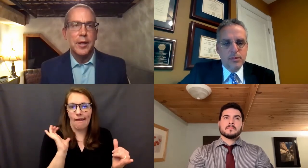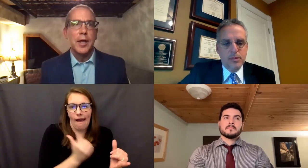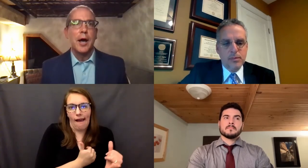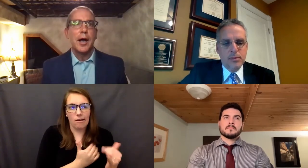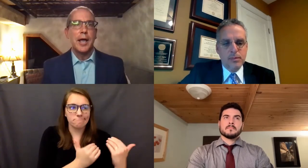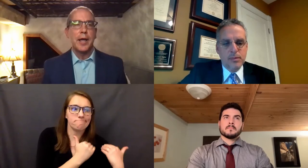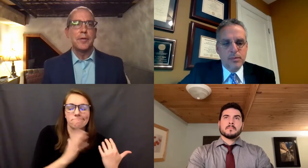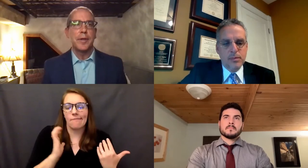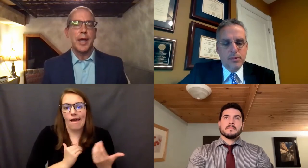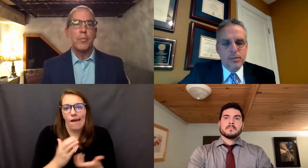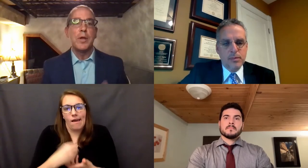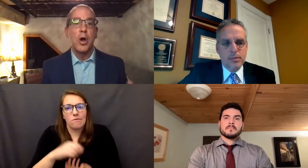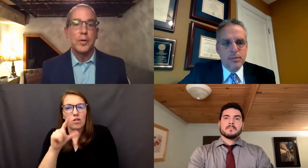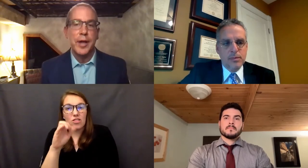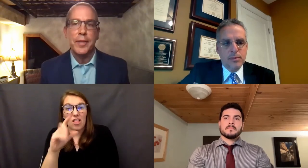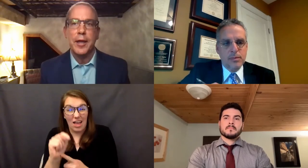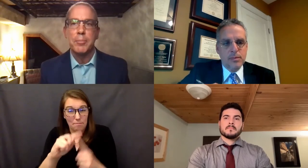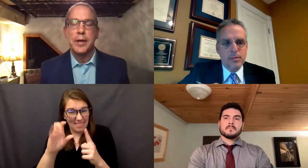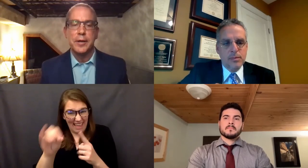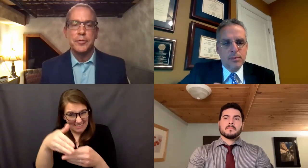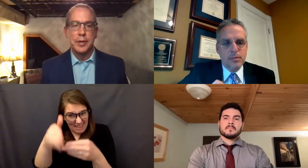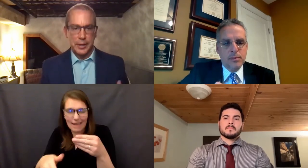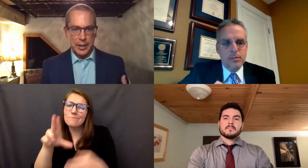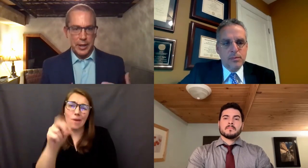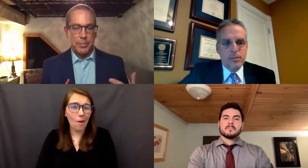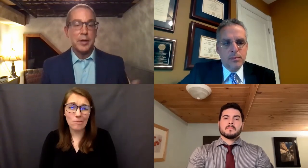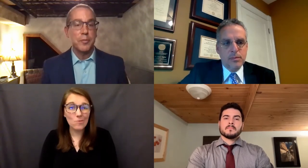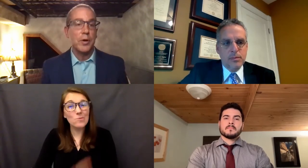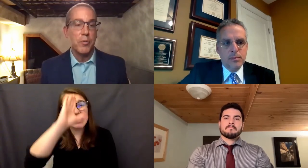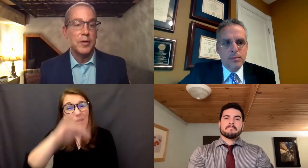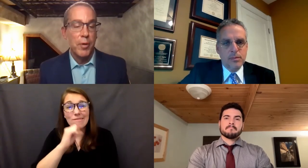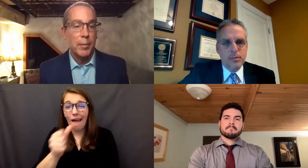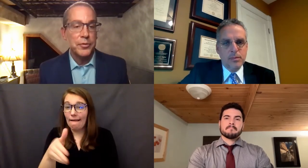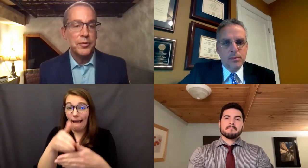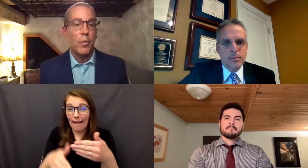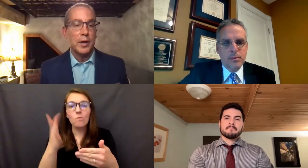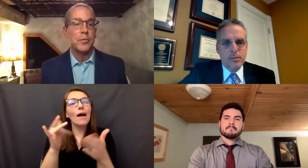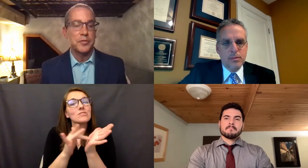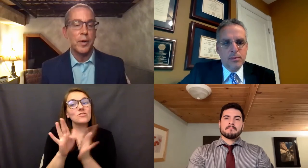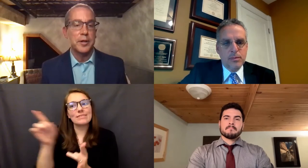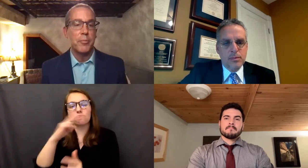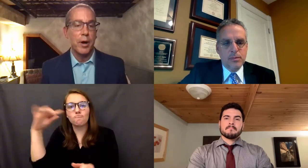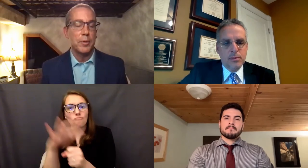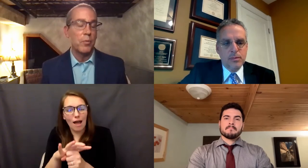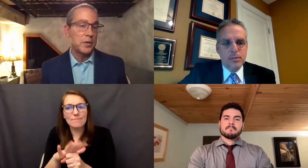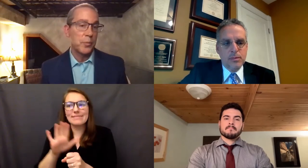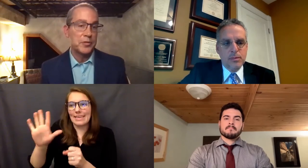end. And we know it's not the end because of what Christ promises and what his